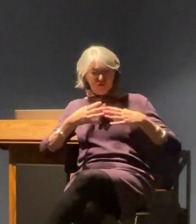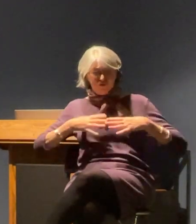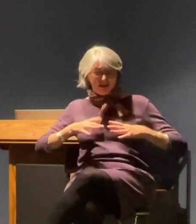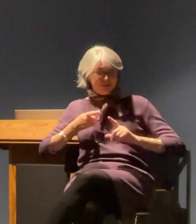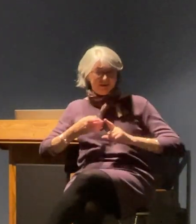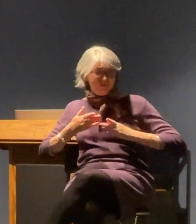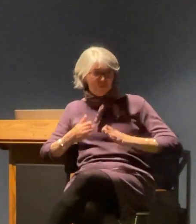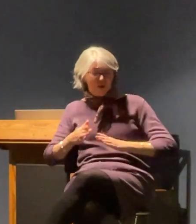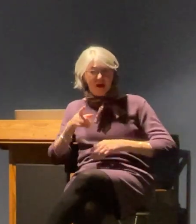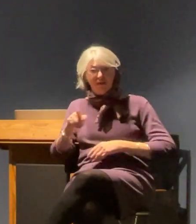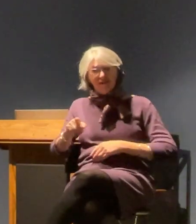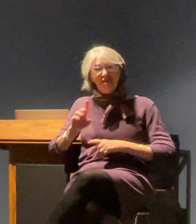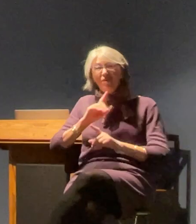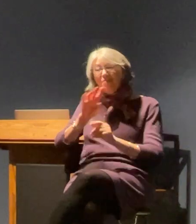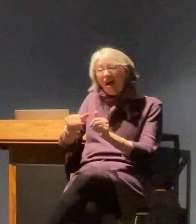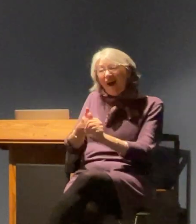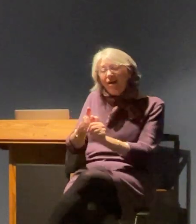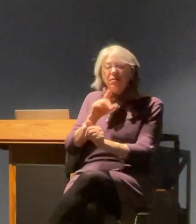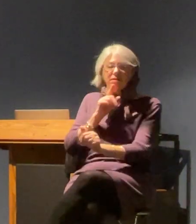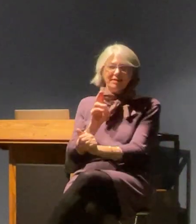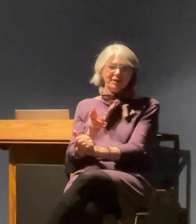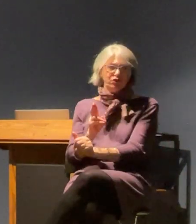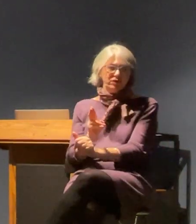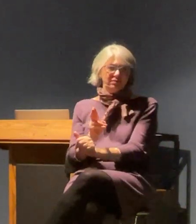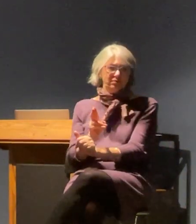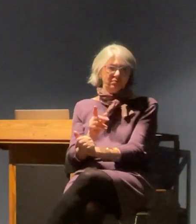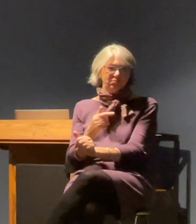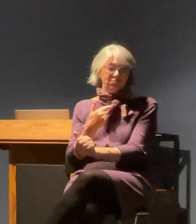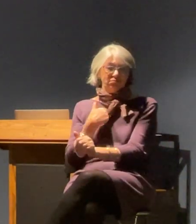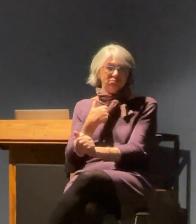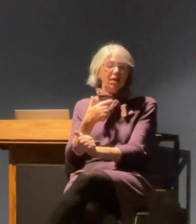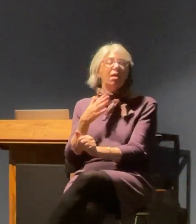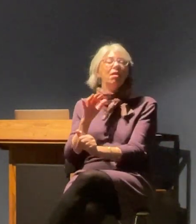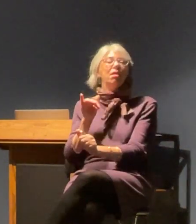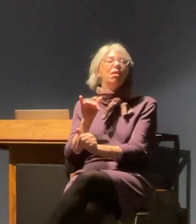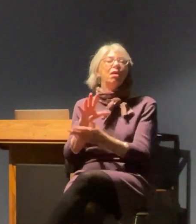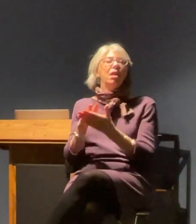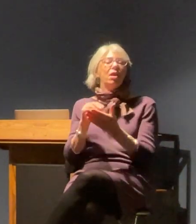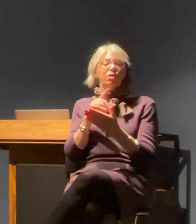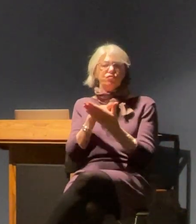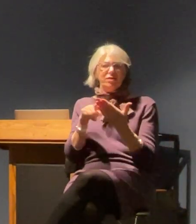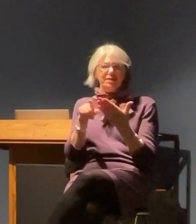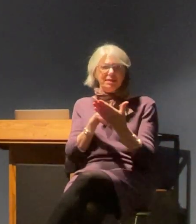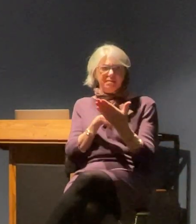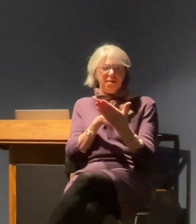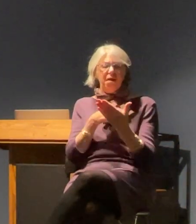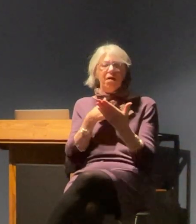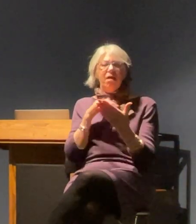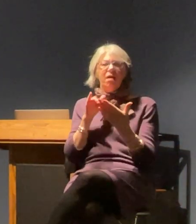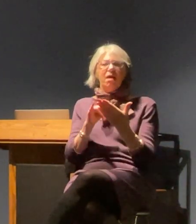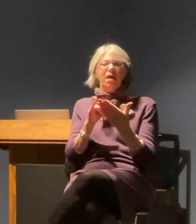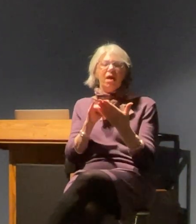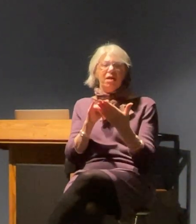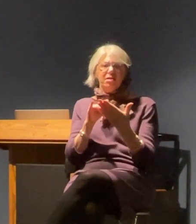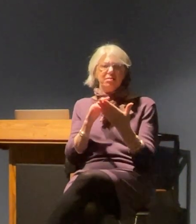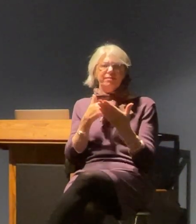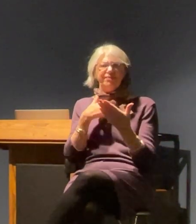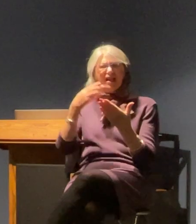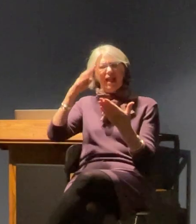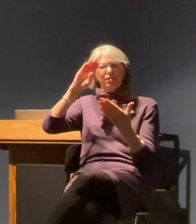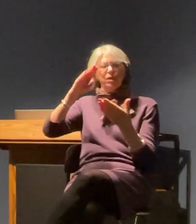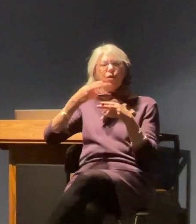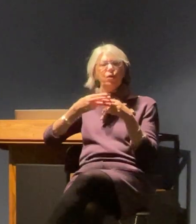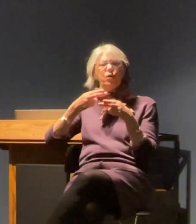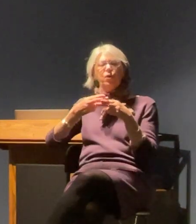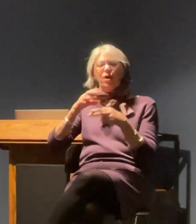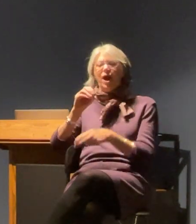way, there's a history to that. And one thing I was able to understand was the criticism, right? So I contended with an anthropologist called